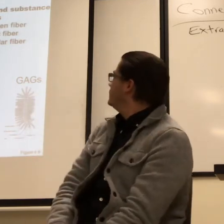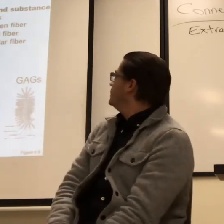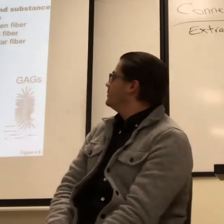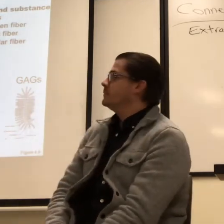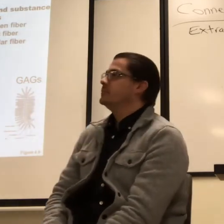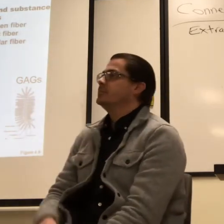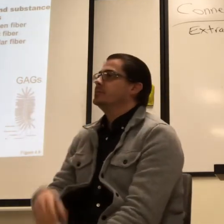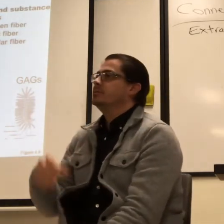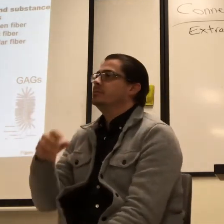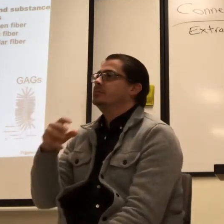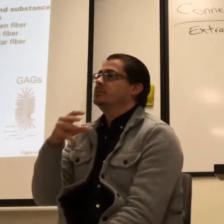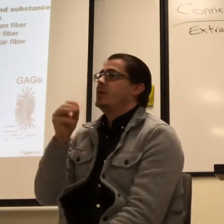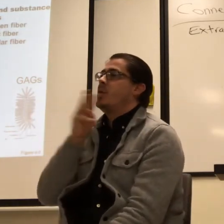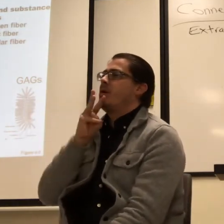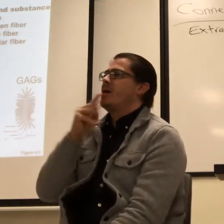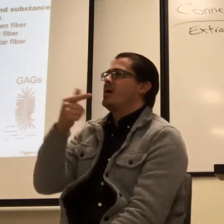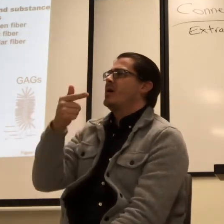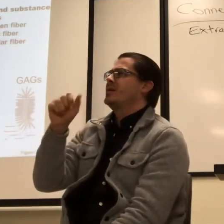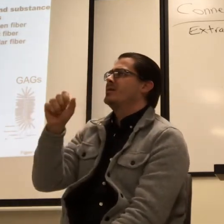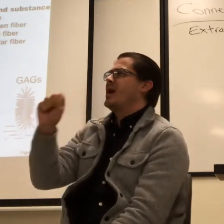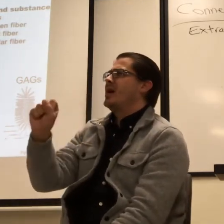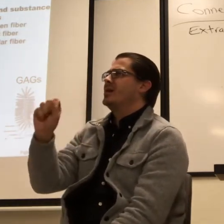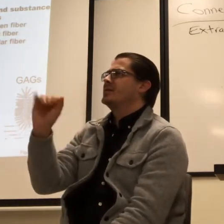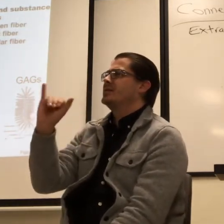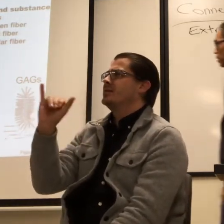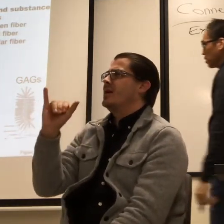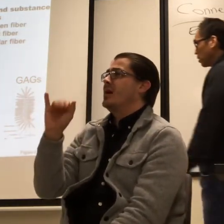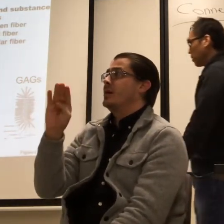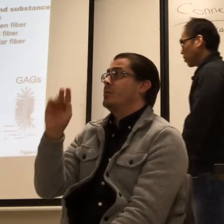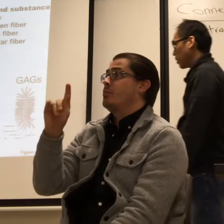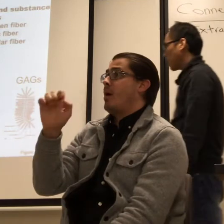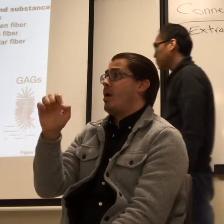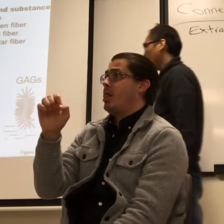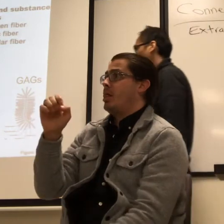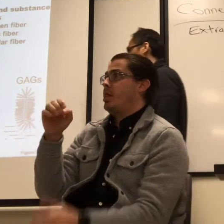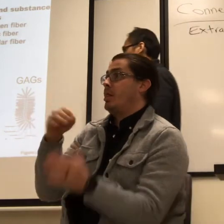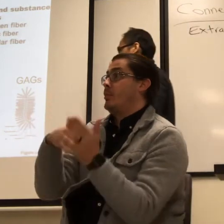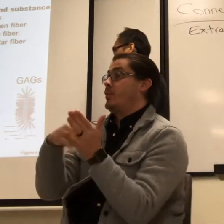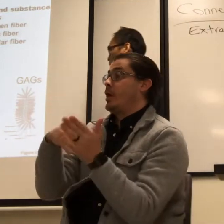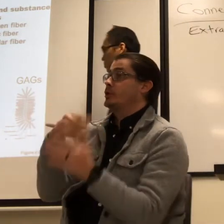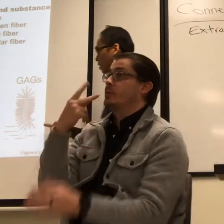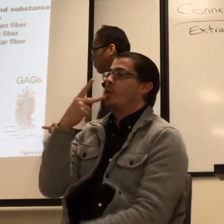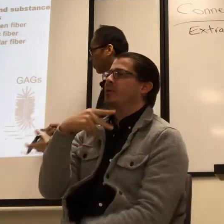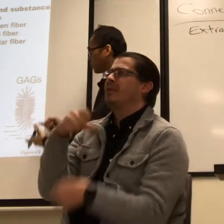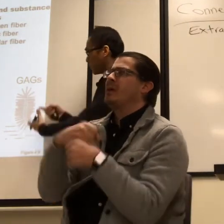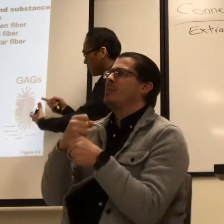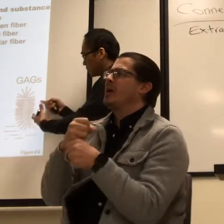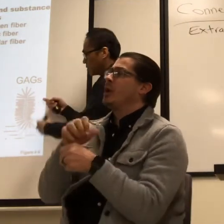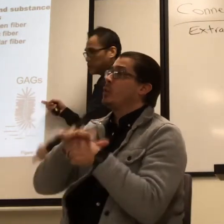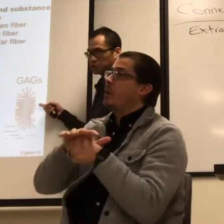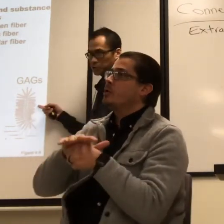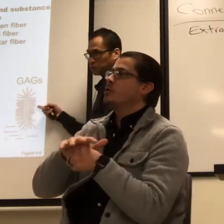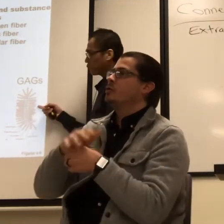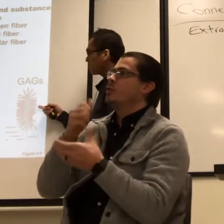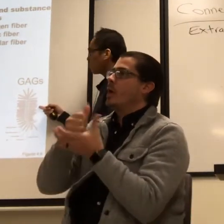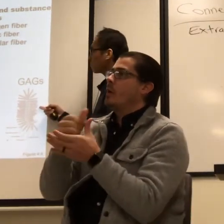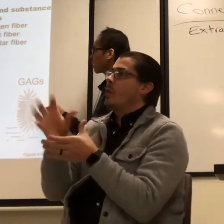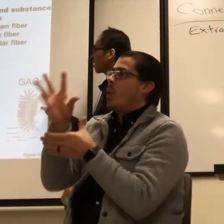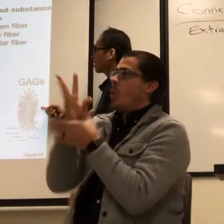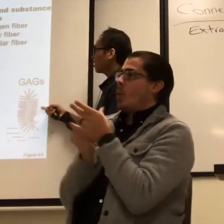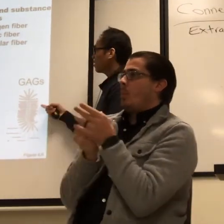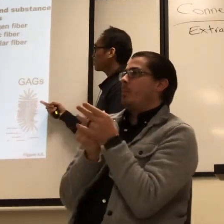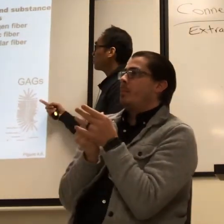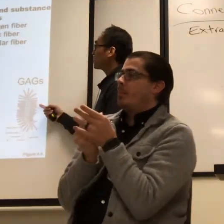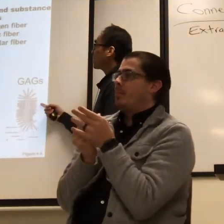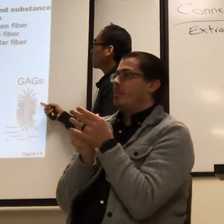and water. Gags are like these bottle brush proteins. They create osmotic pressure to help suck fluids into the tissue.